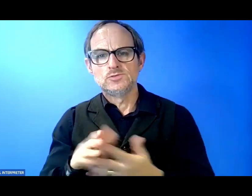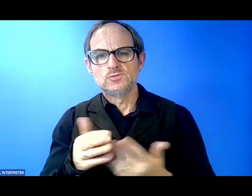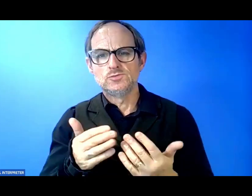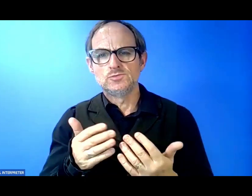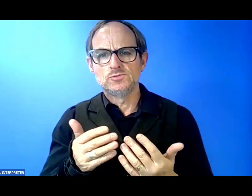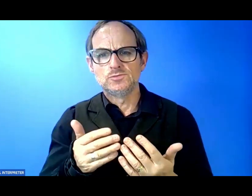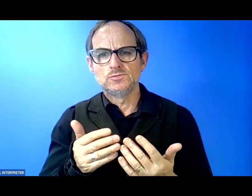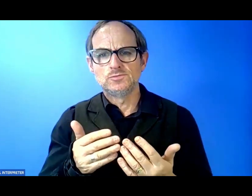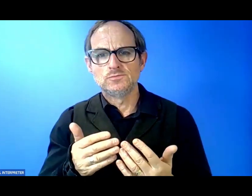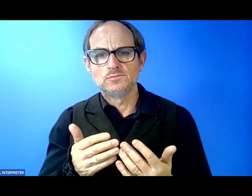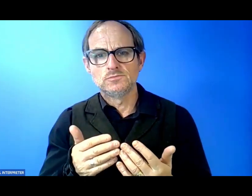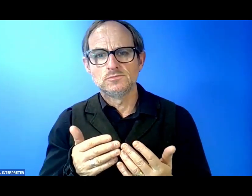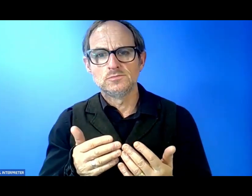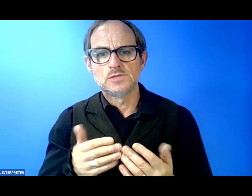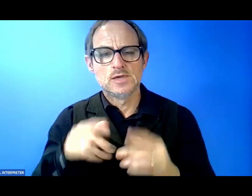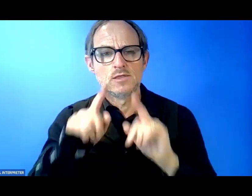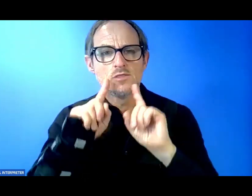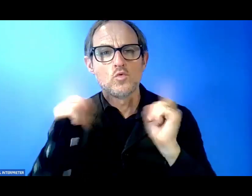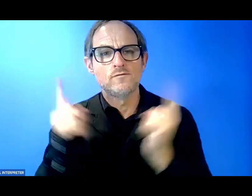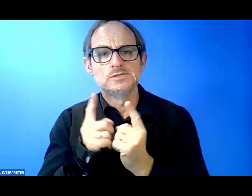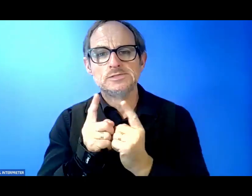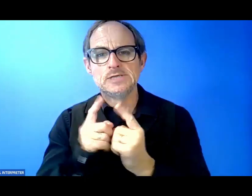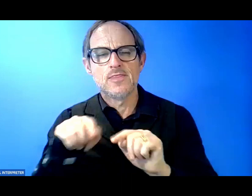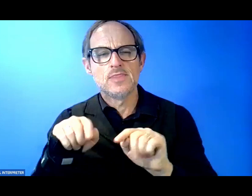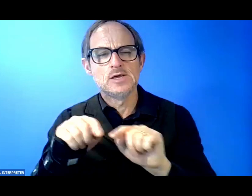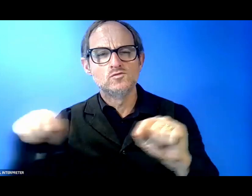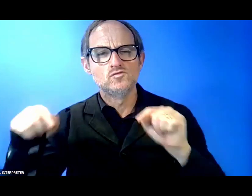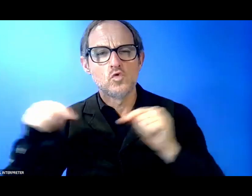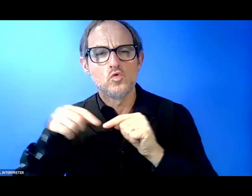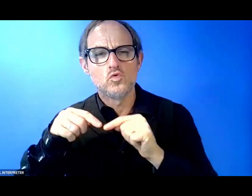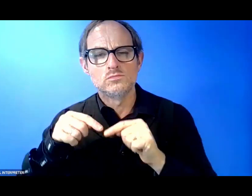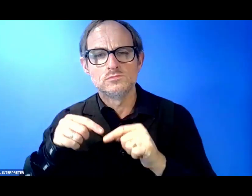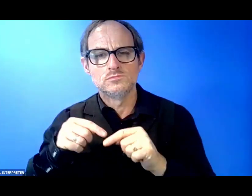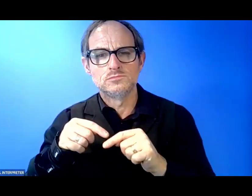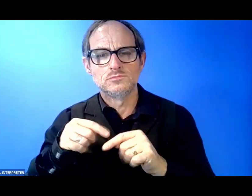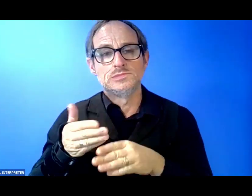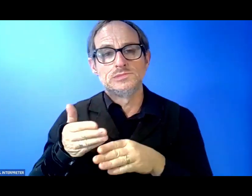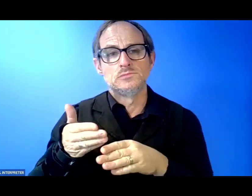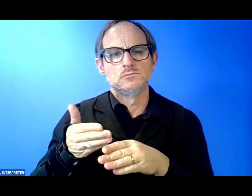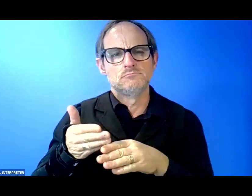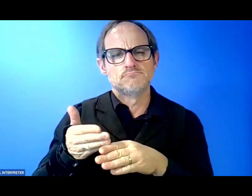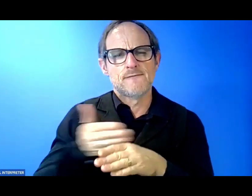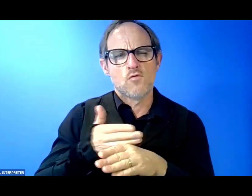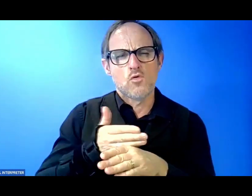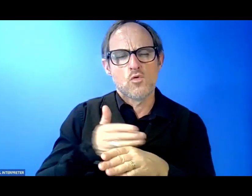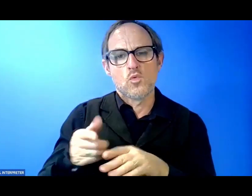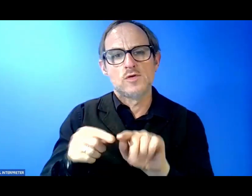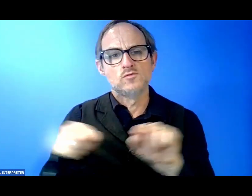Catholic universities. Yes, but the room where we were before, when we watched the